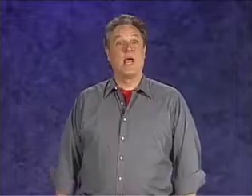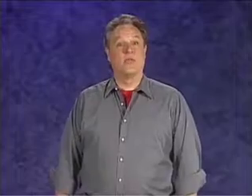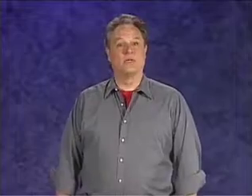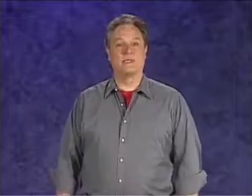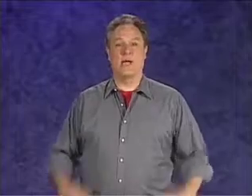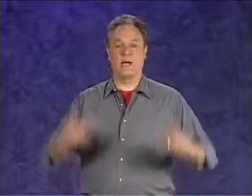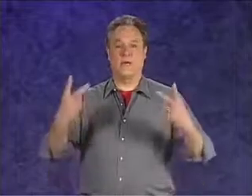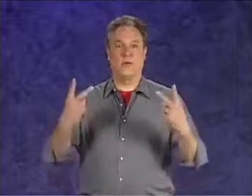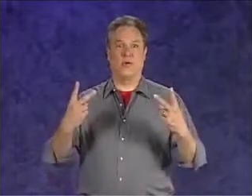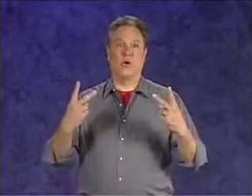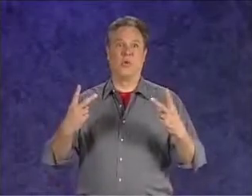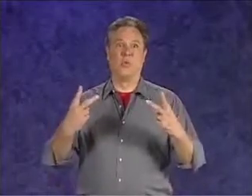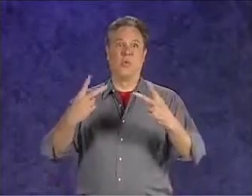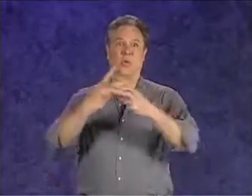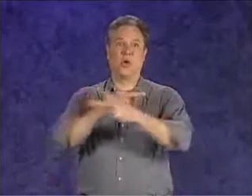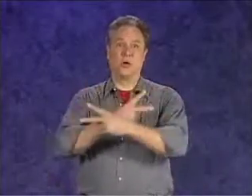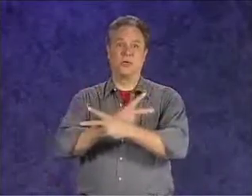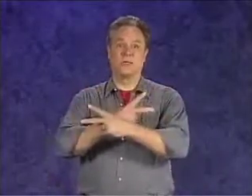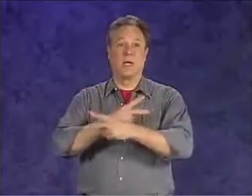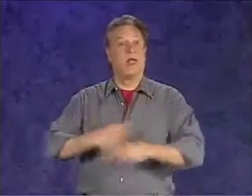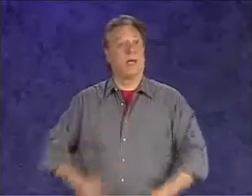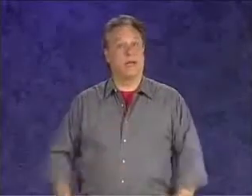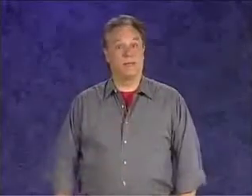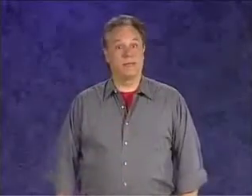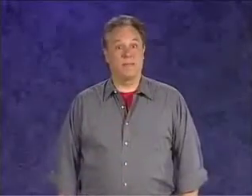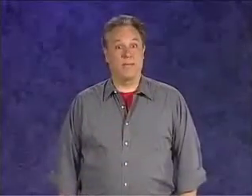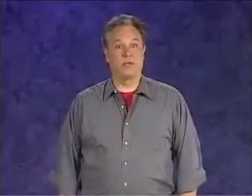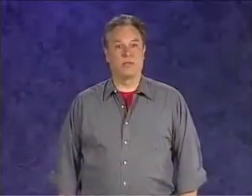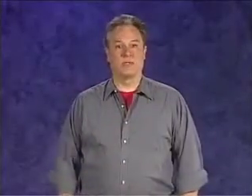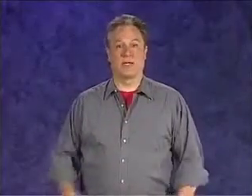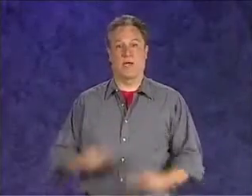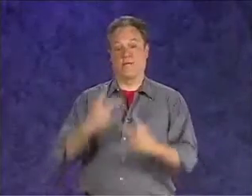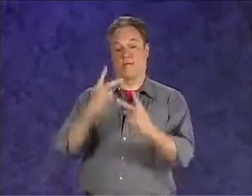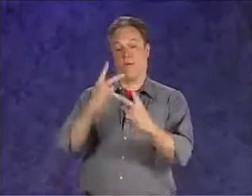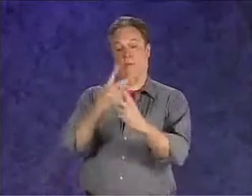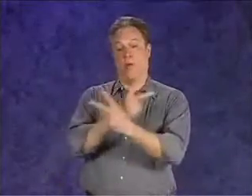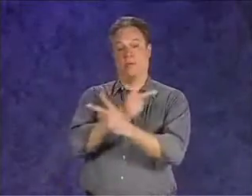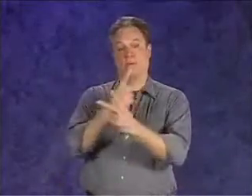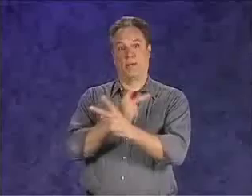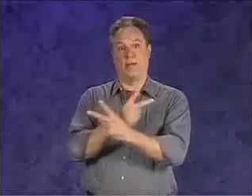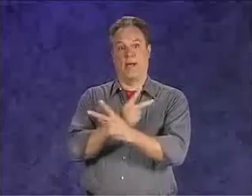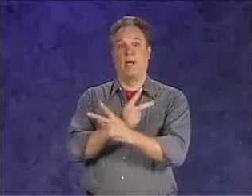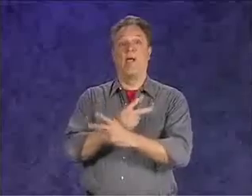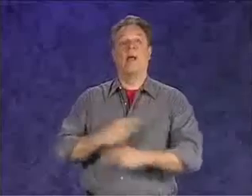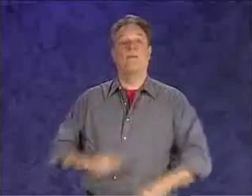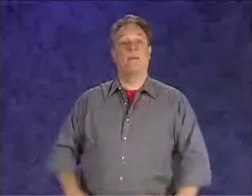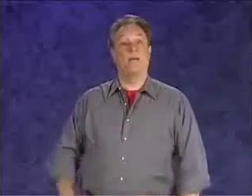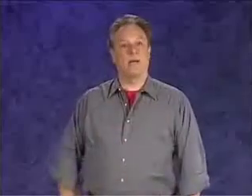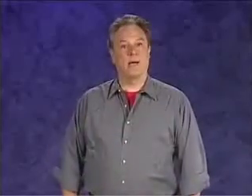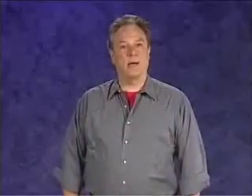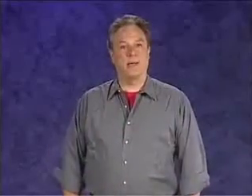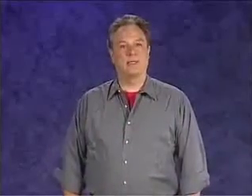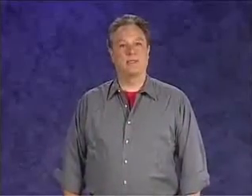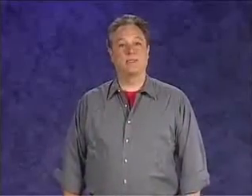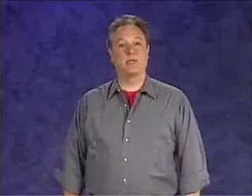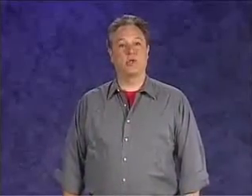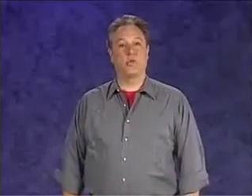The sign for worse is similar to the sign for multiply because the